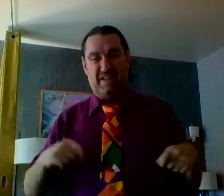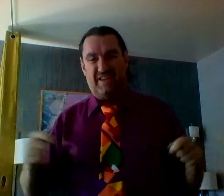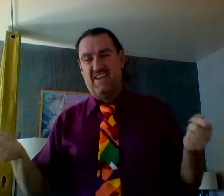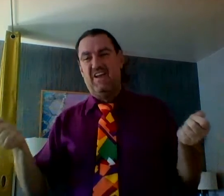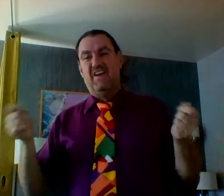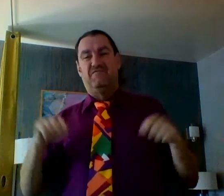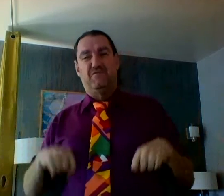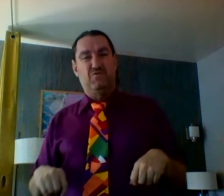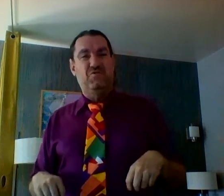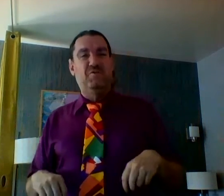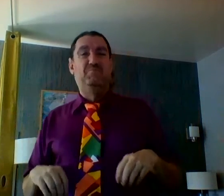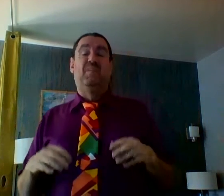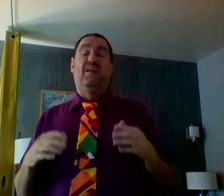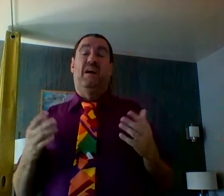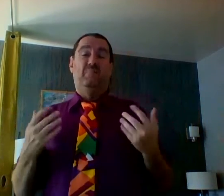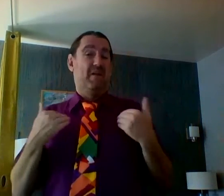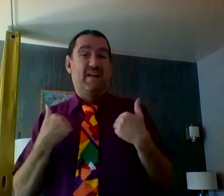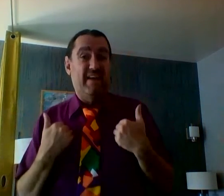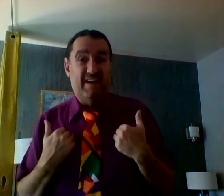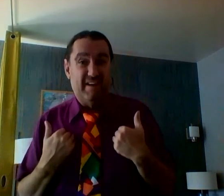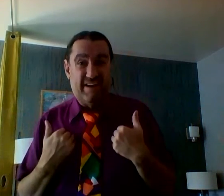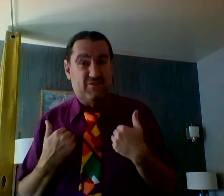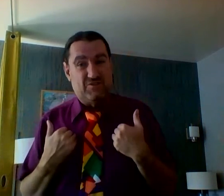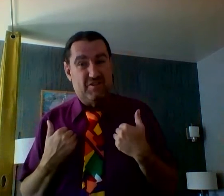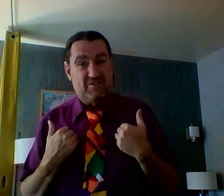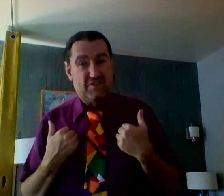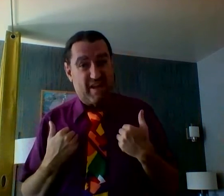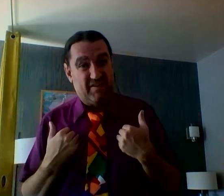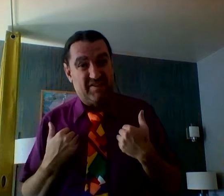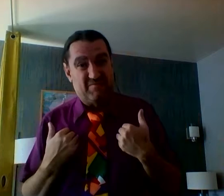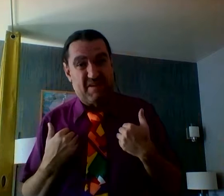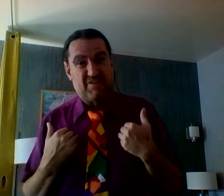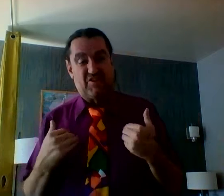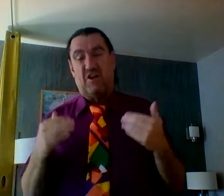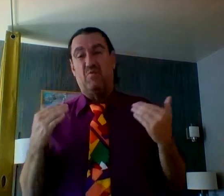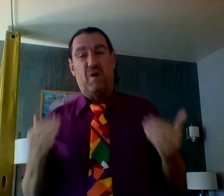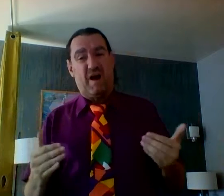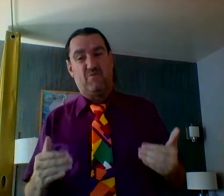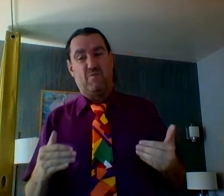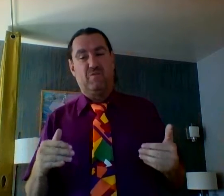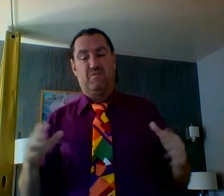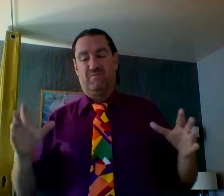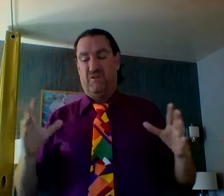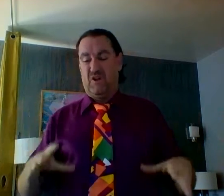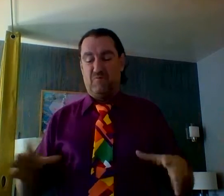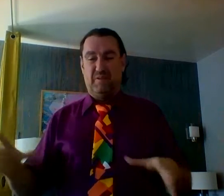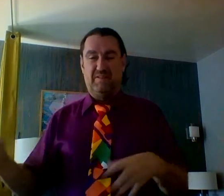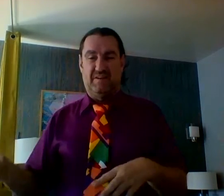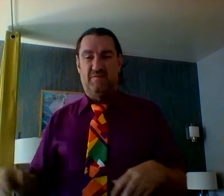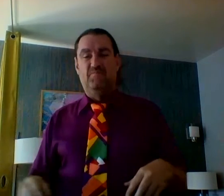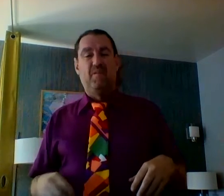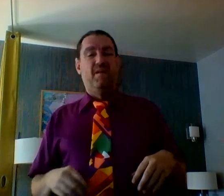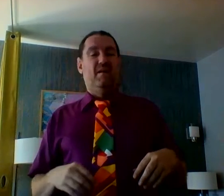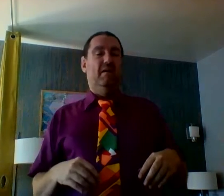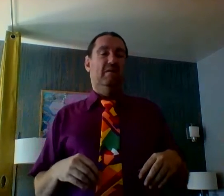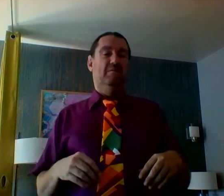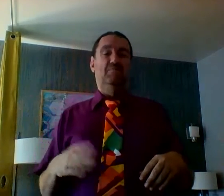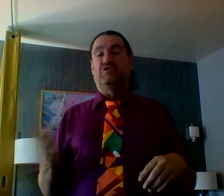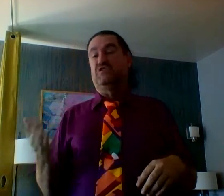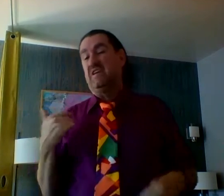overtake food. But I get it. I certainly understand the temptation on why we would fill our plates up. Personally,